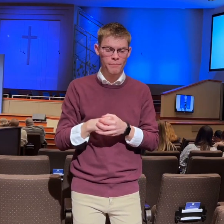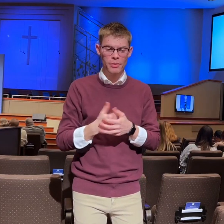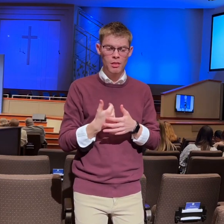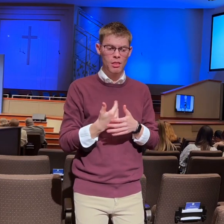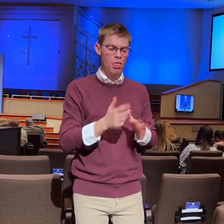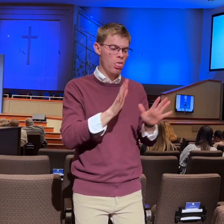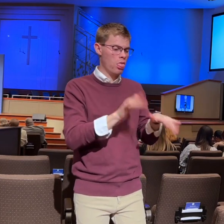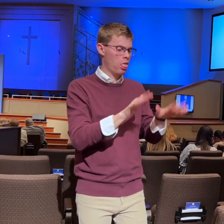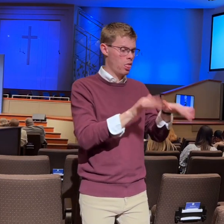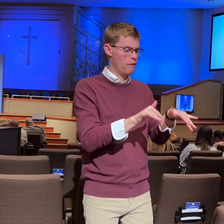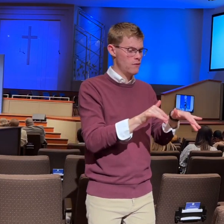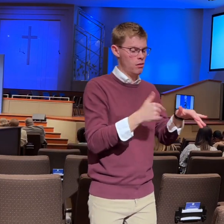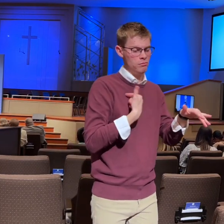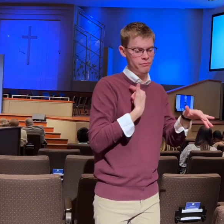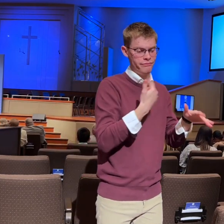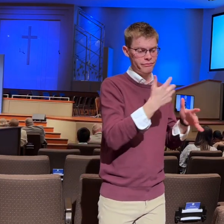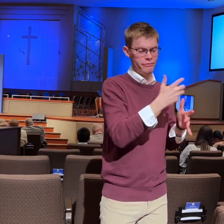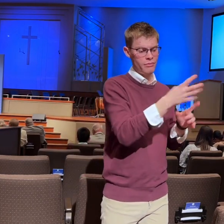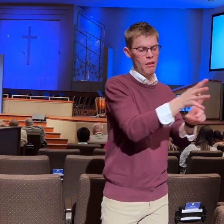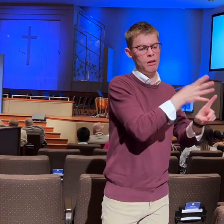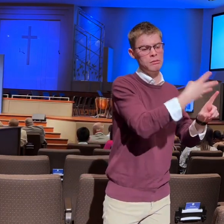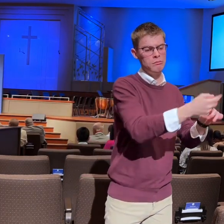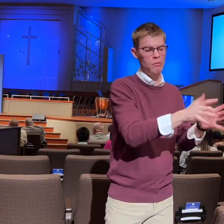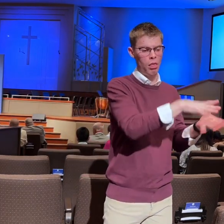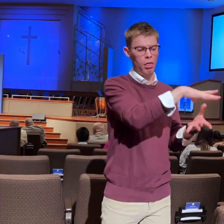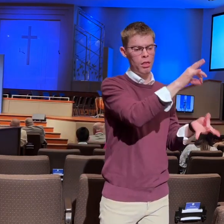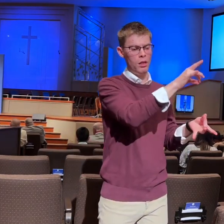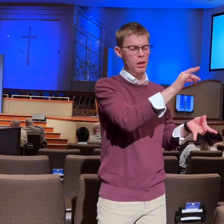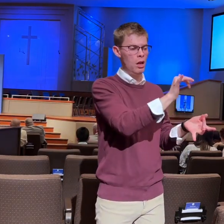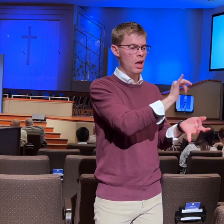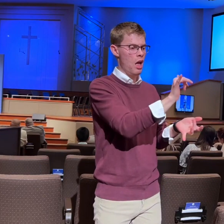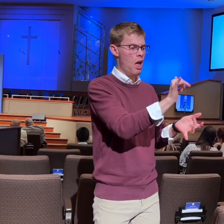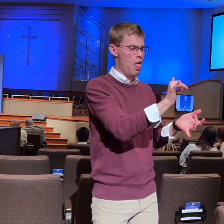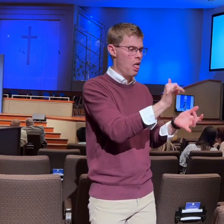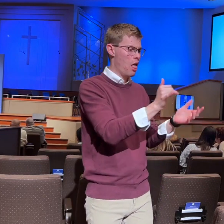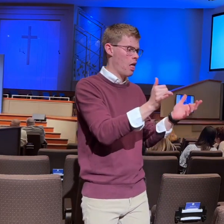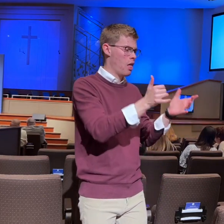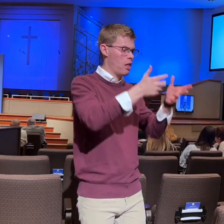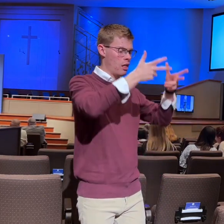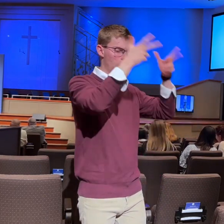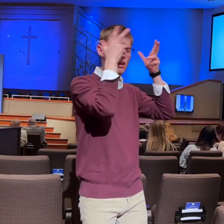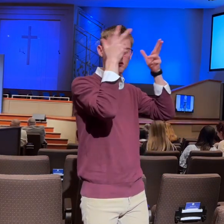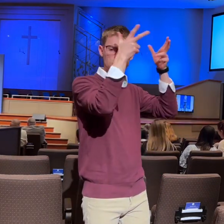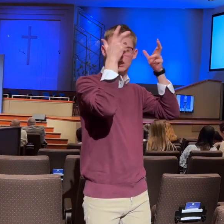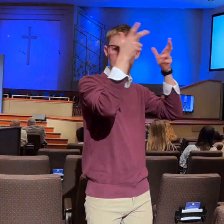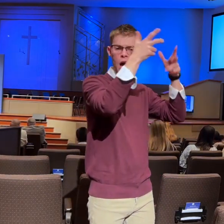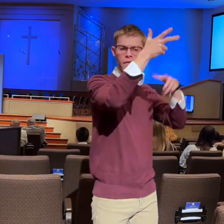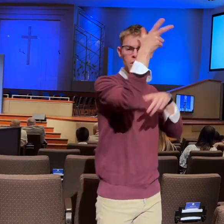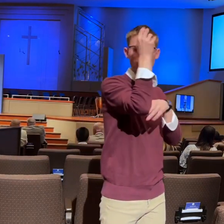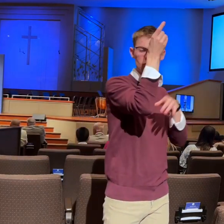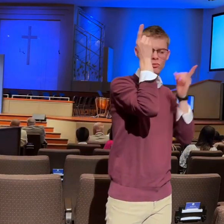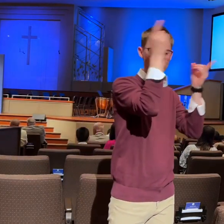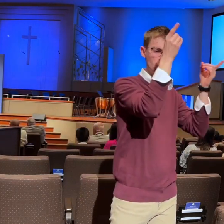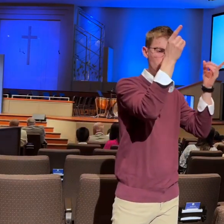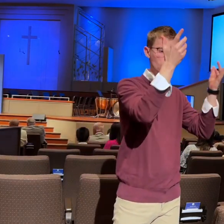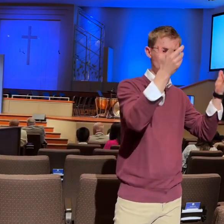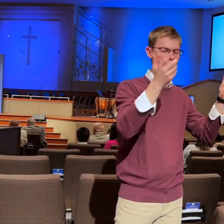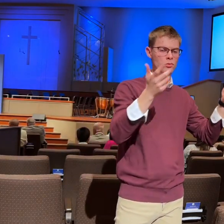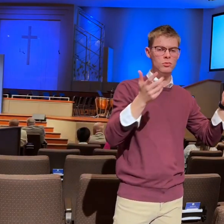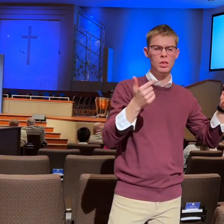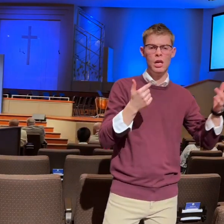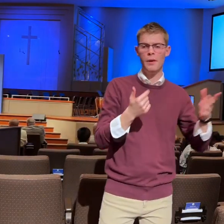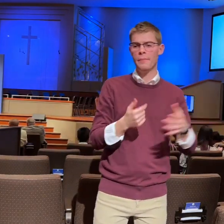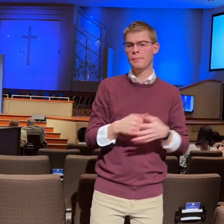to seducing spirits and the doctrine of devils. Seducing spirits means to wander or lead astray. It means